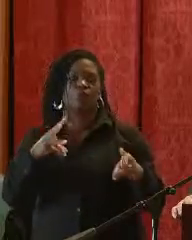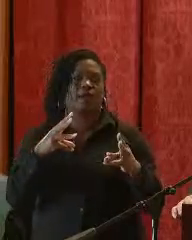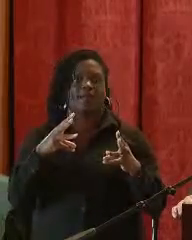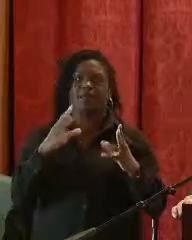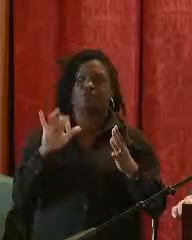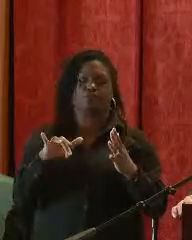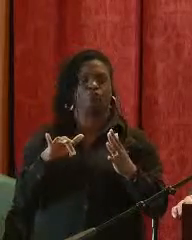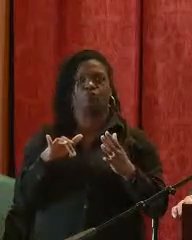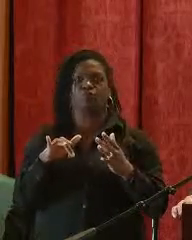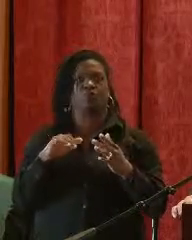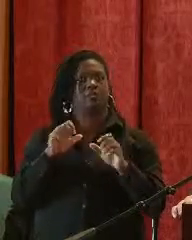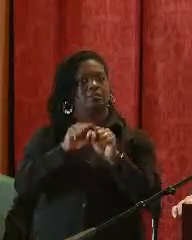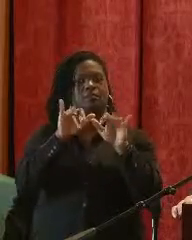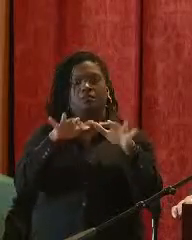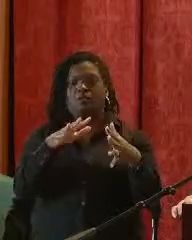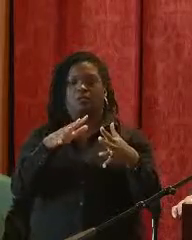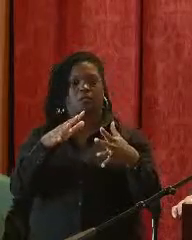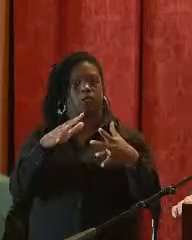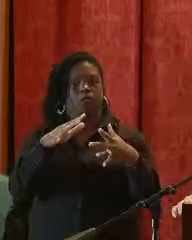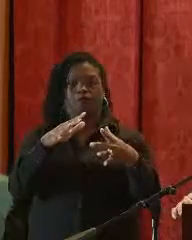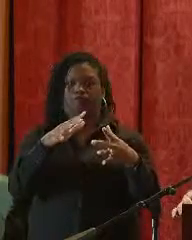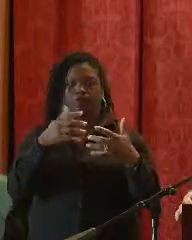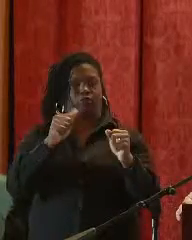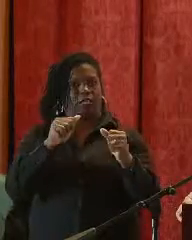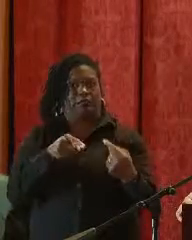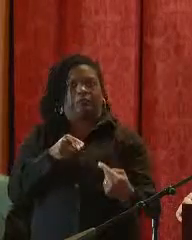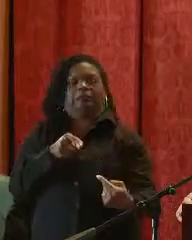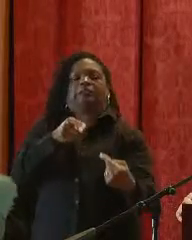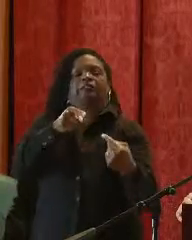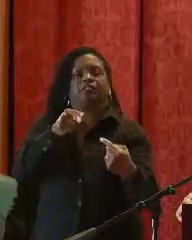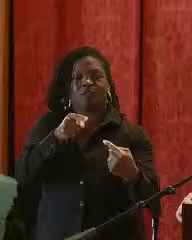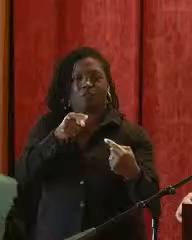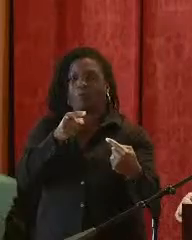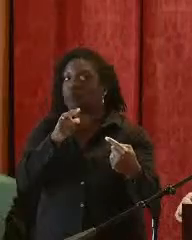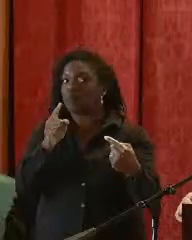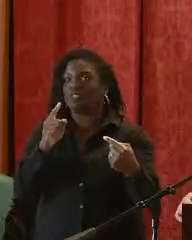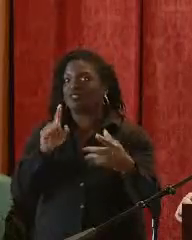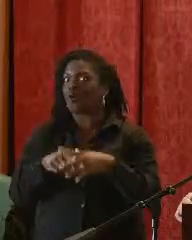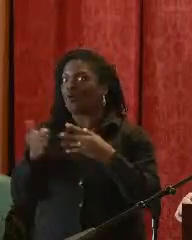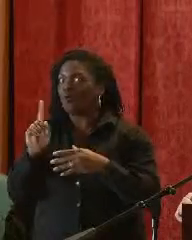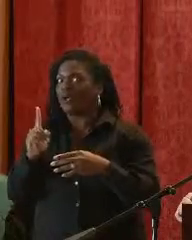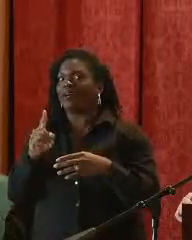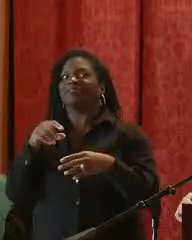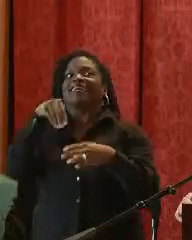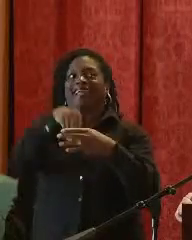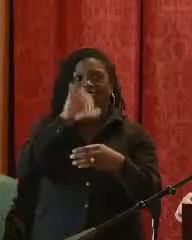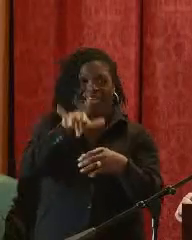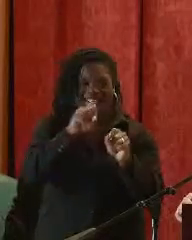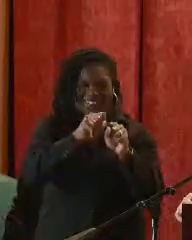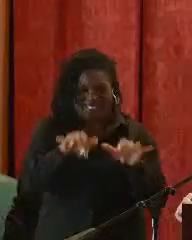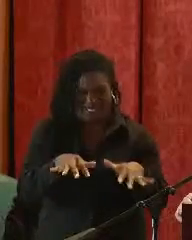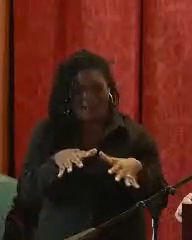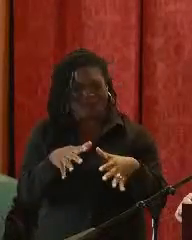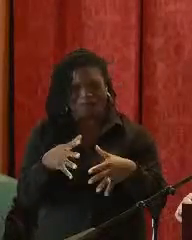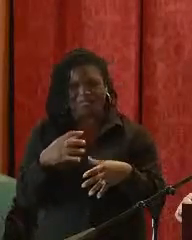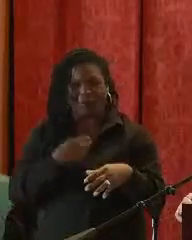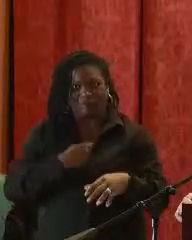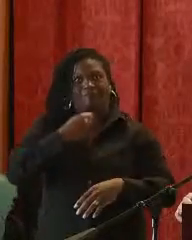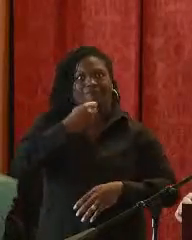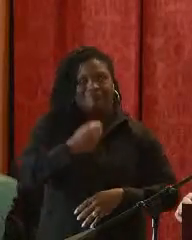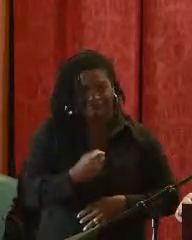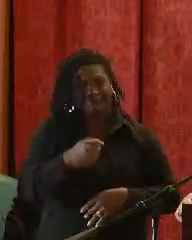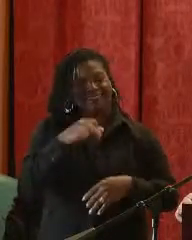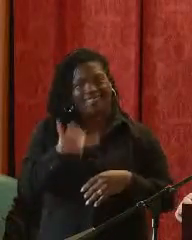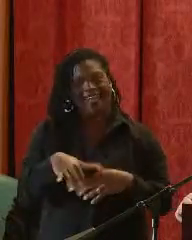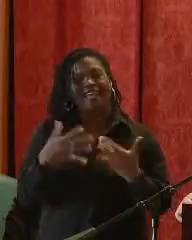inside the system. So I learned the system. What I didn't realize was how the whole diagnosis of muscular